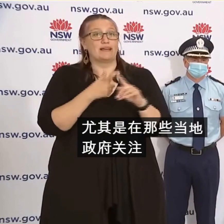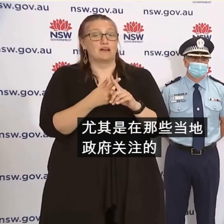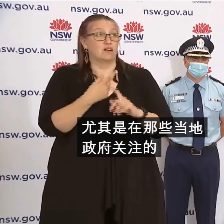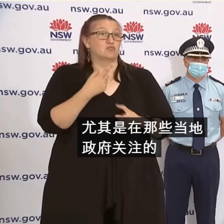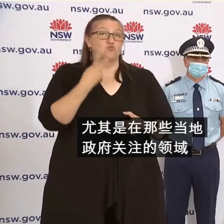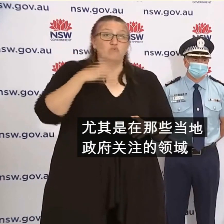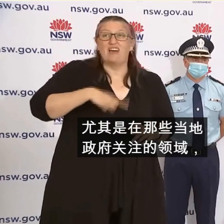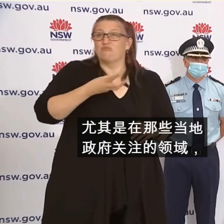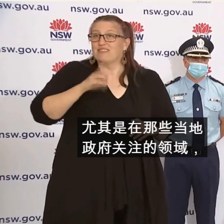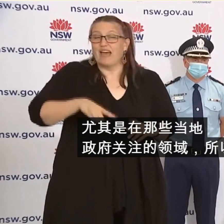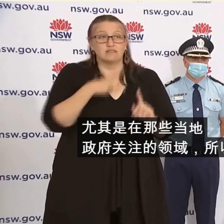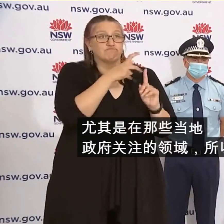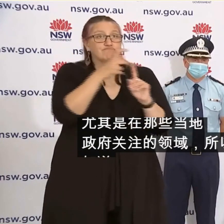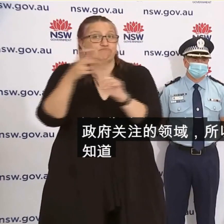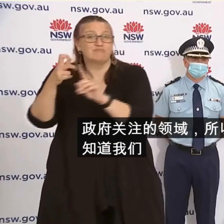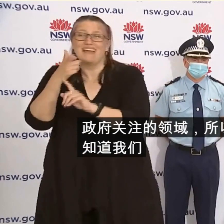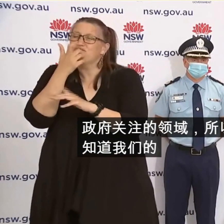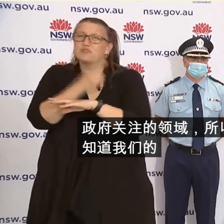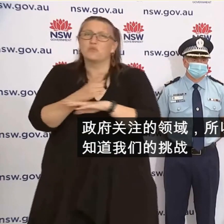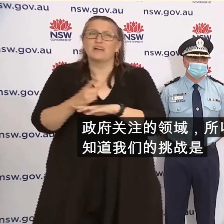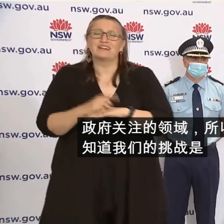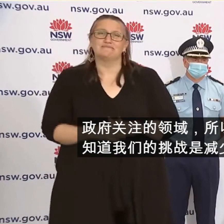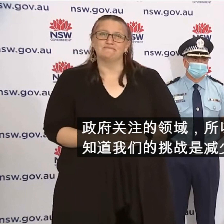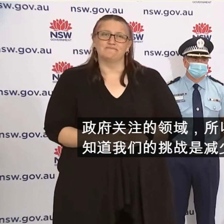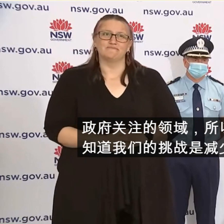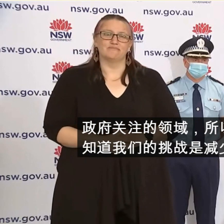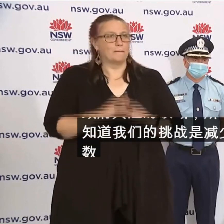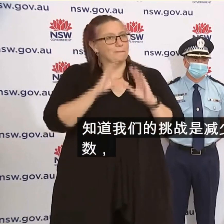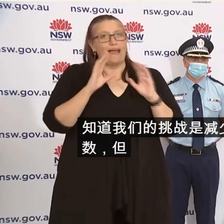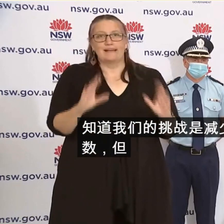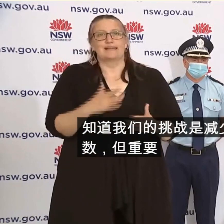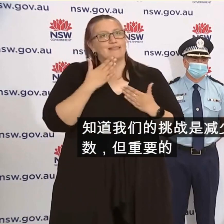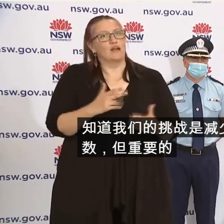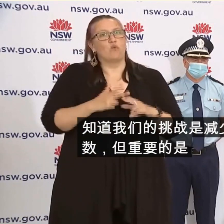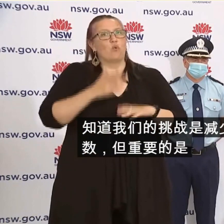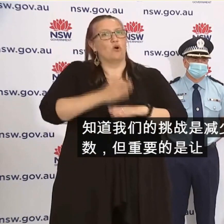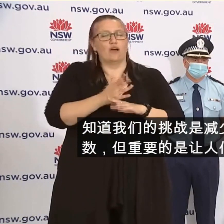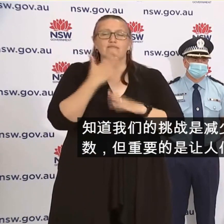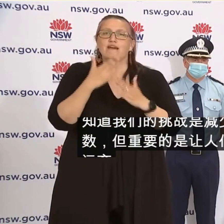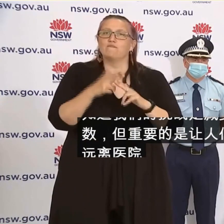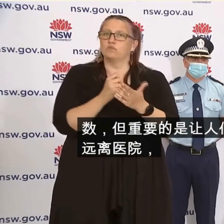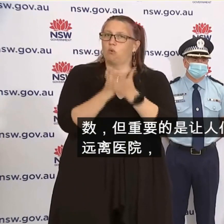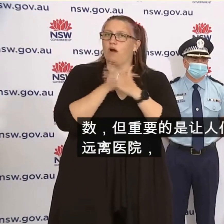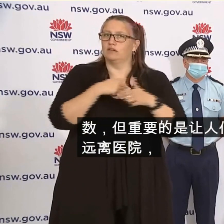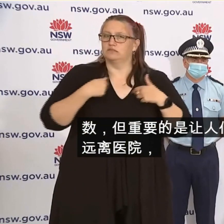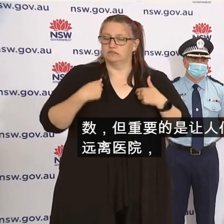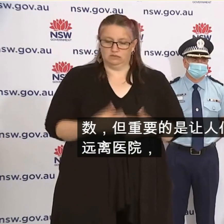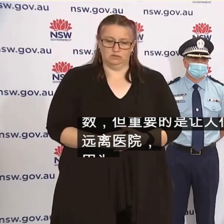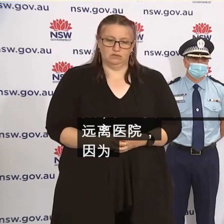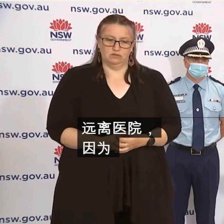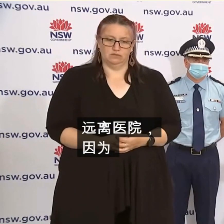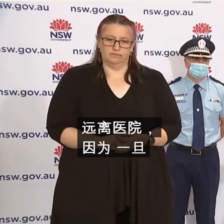government areas of concern. So, our challenge is reducing the case numbers, but importantly, keeping people out of